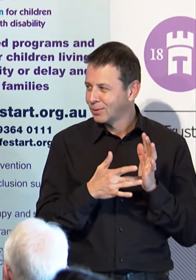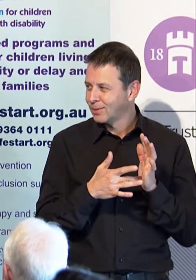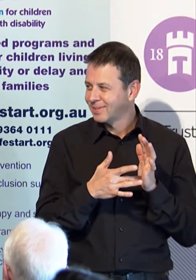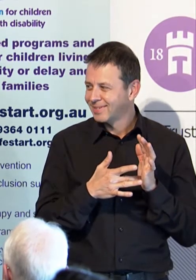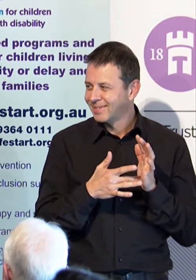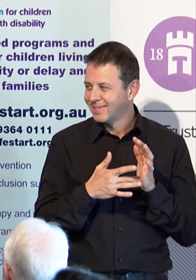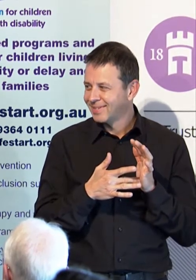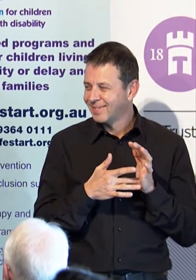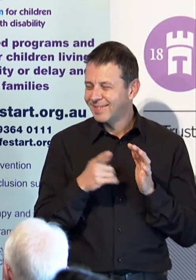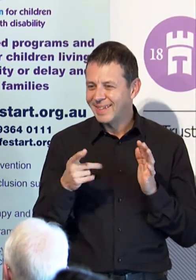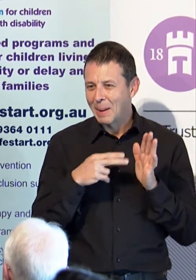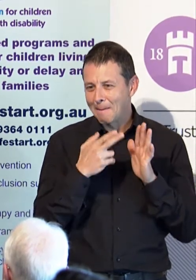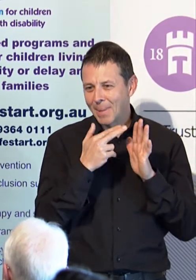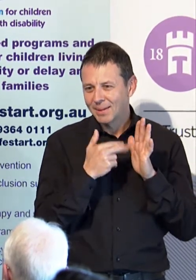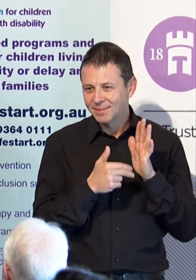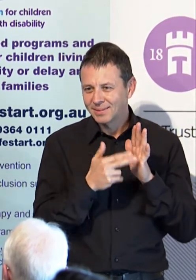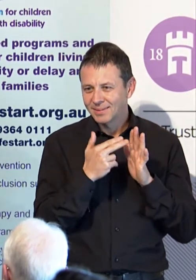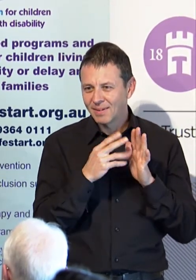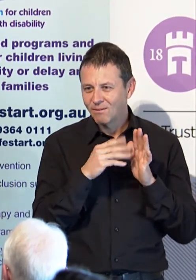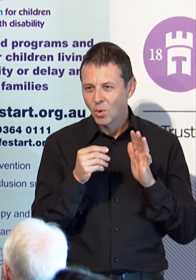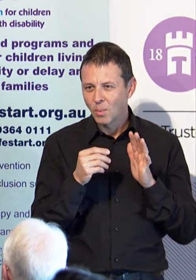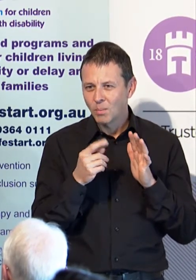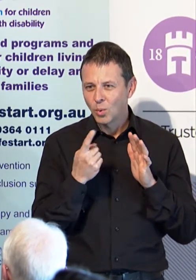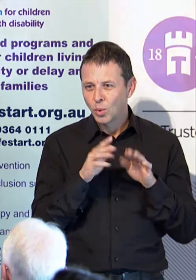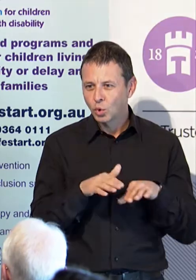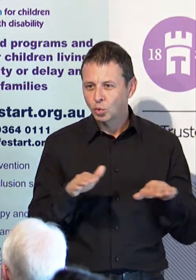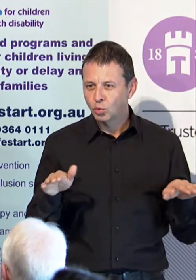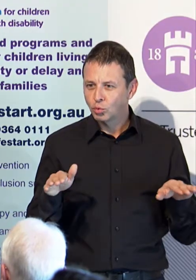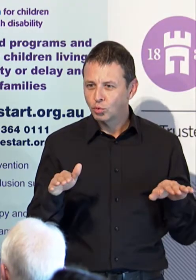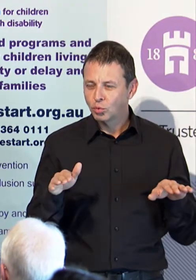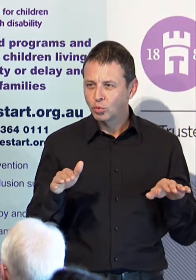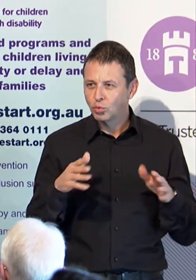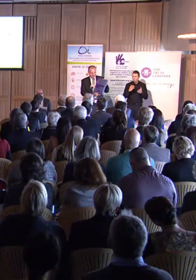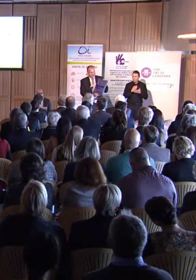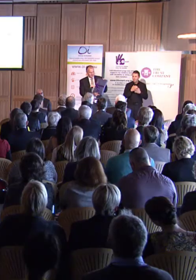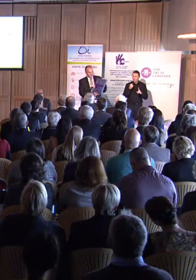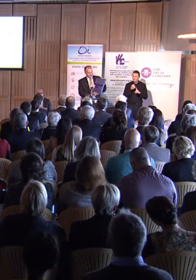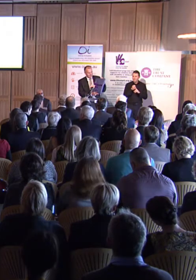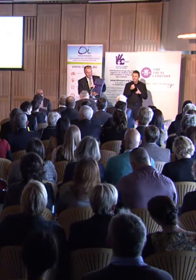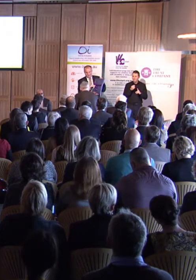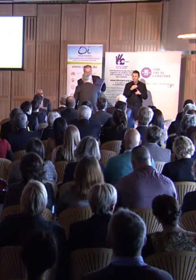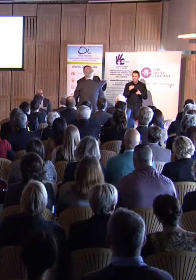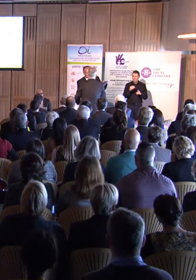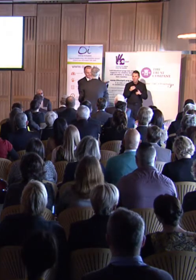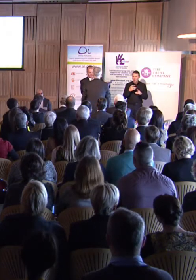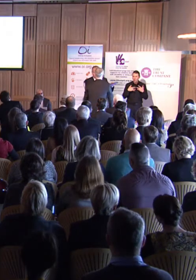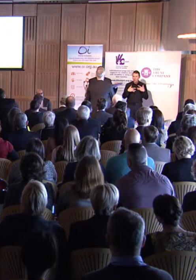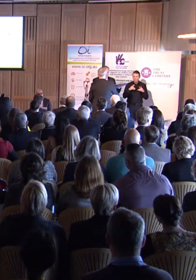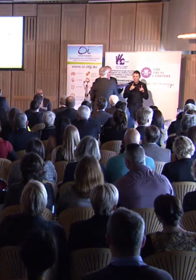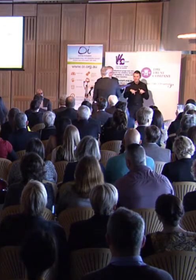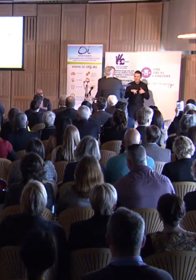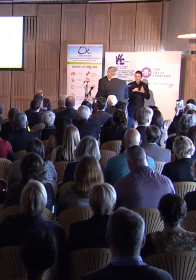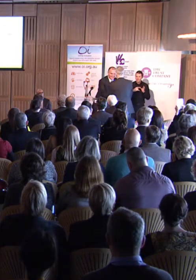been painted by one of the children who has been touched by LifeStart. So I'd like you to come and take